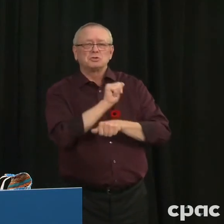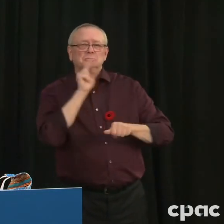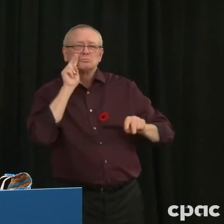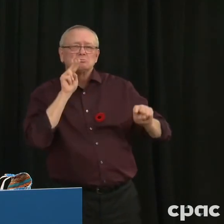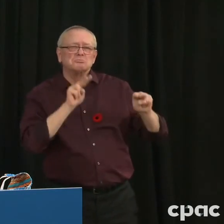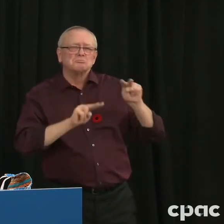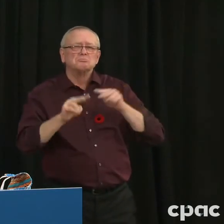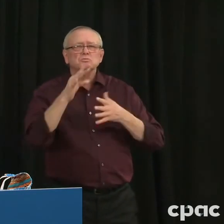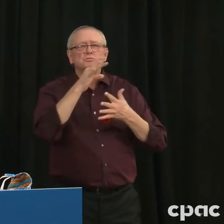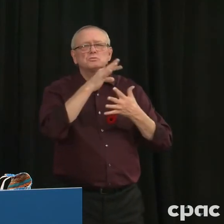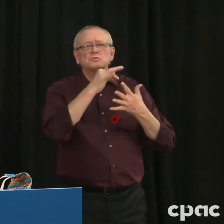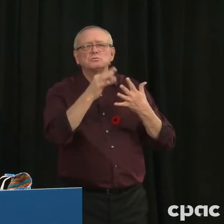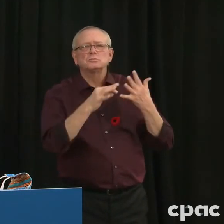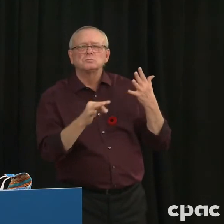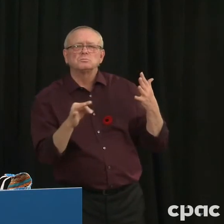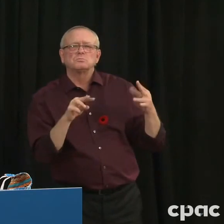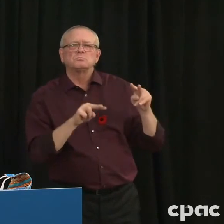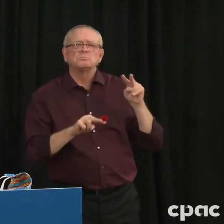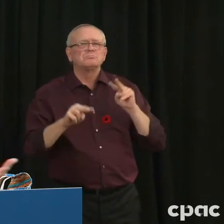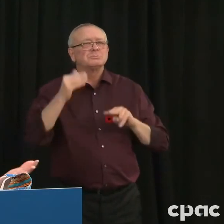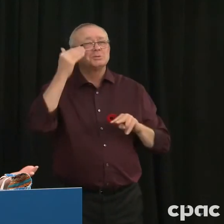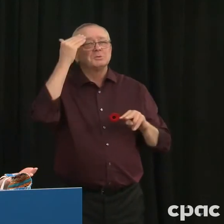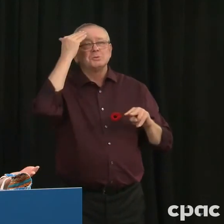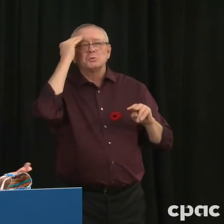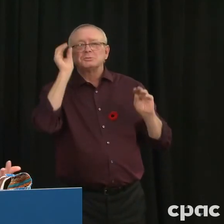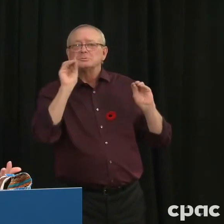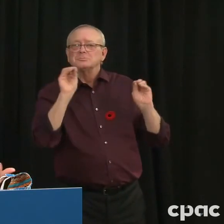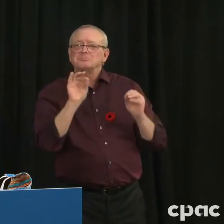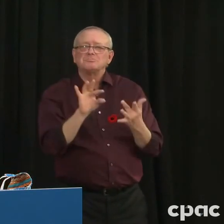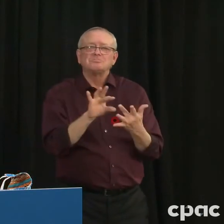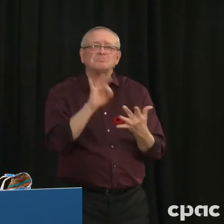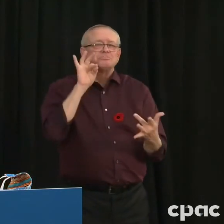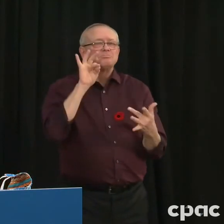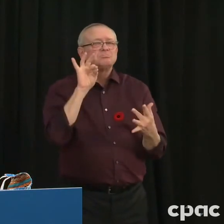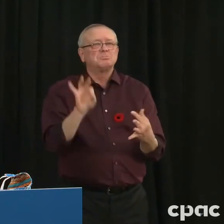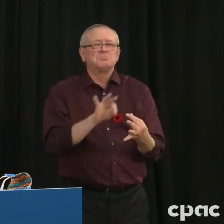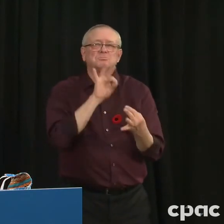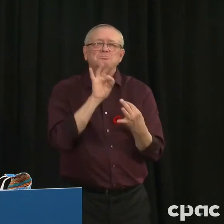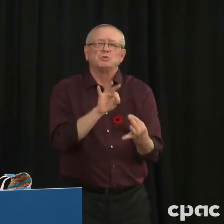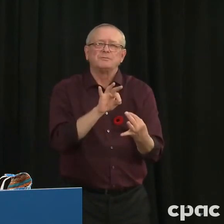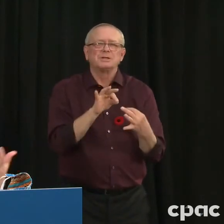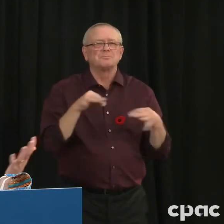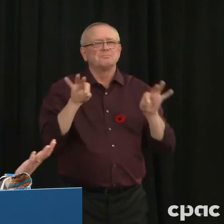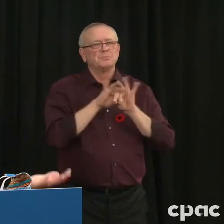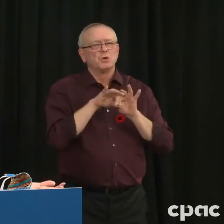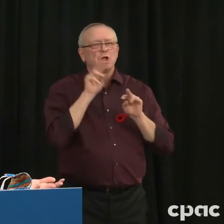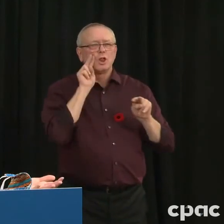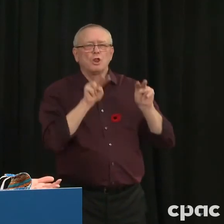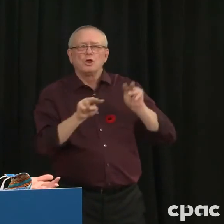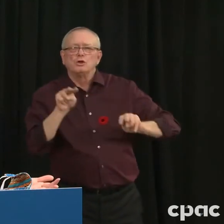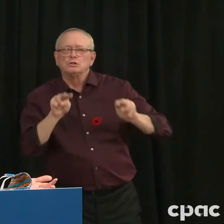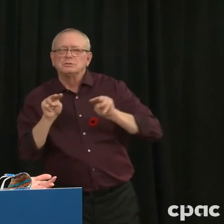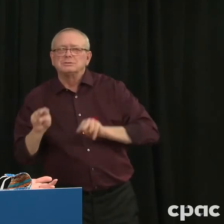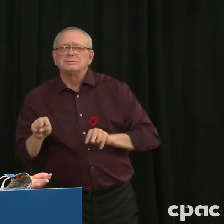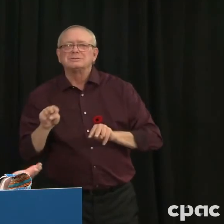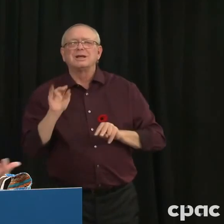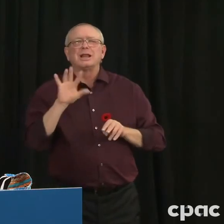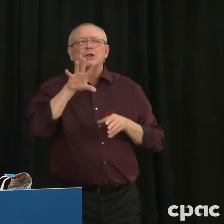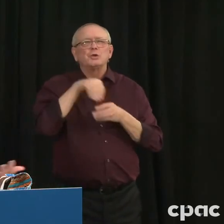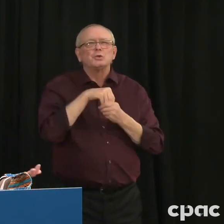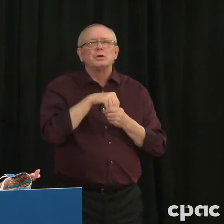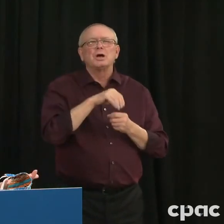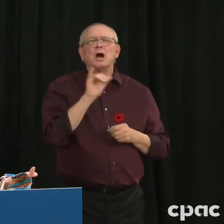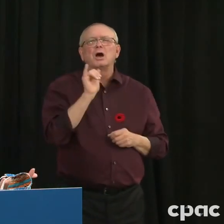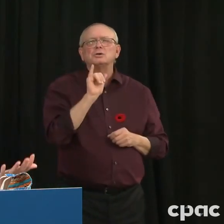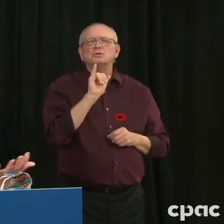our COVID-19 experience. We need to look at all options on the table, including something like that circuit breaker, including what we're doing now, which is